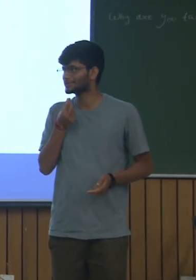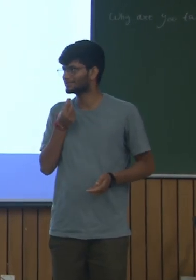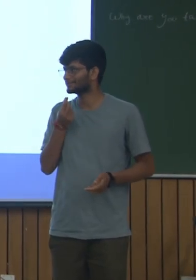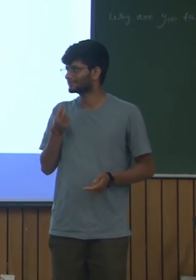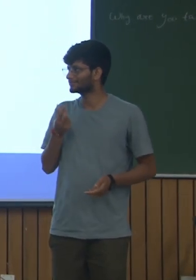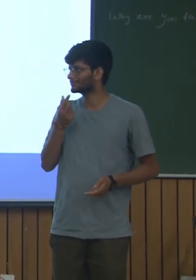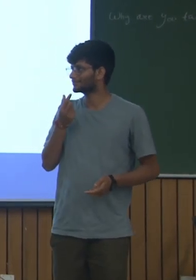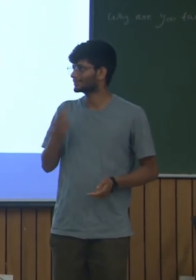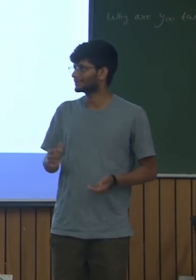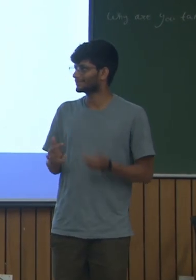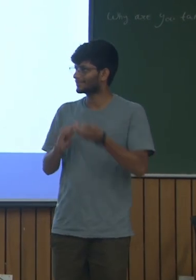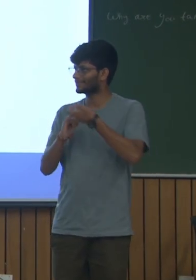Sign name. Name.